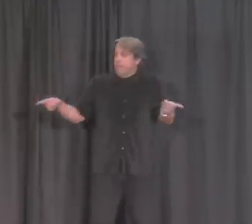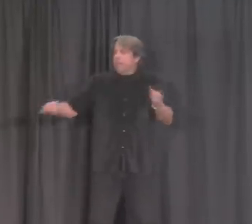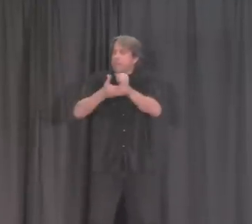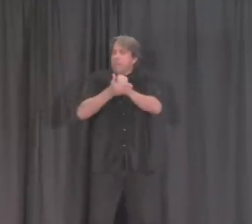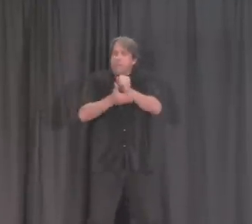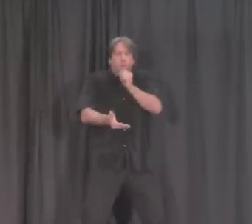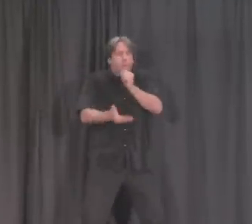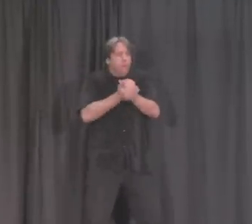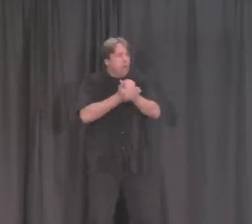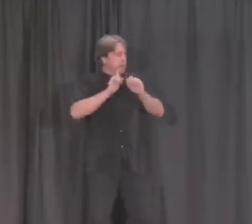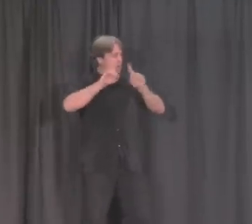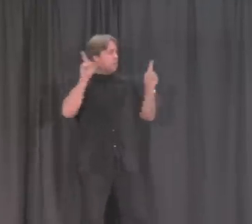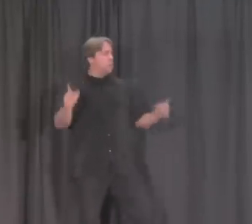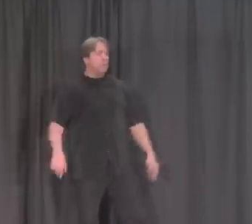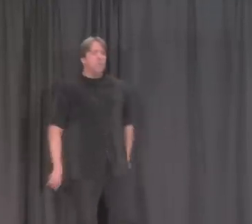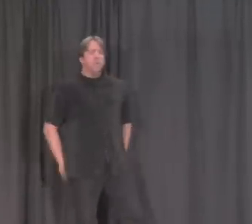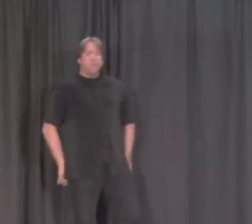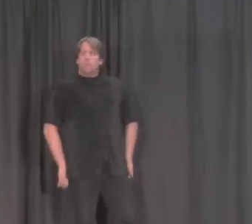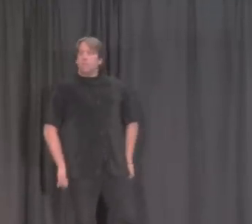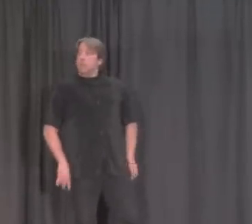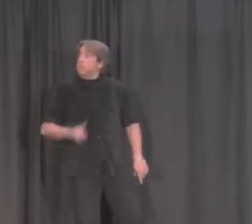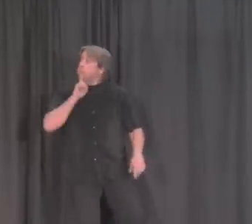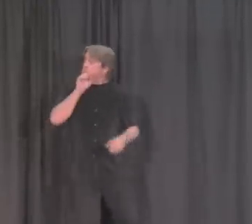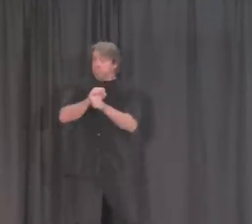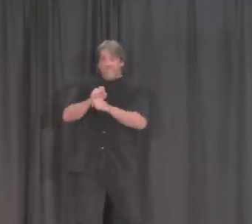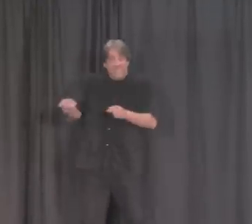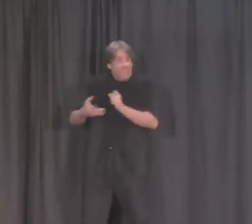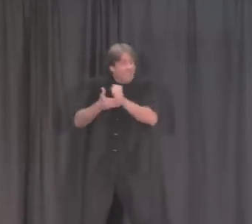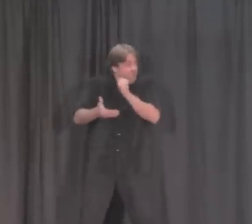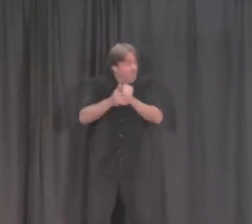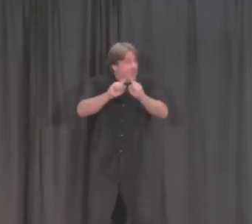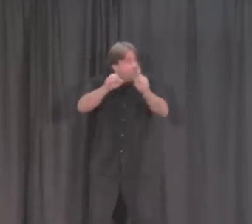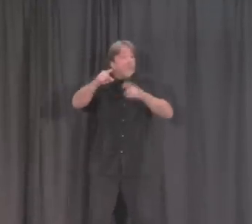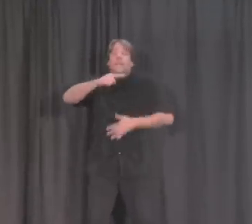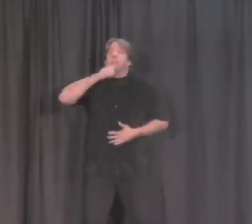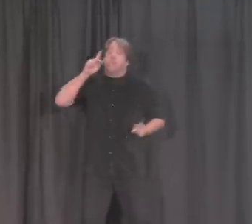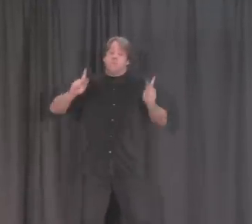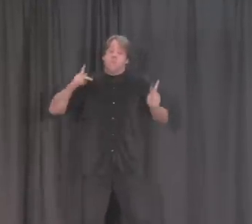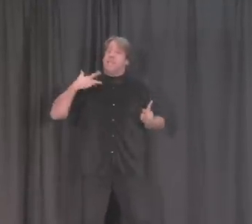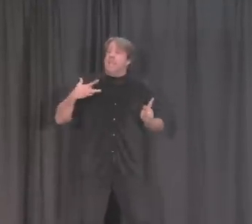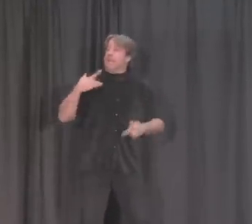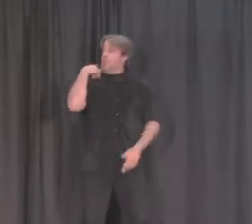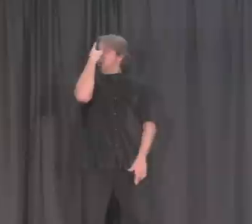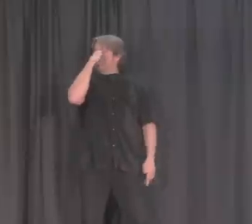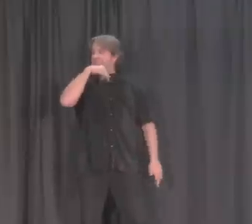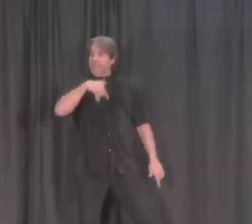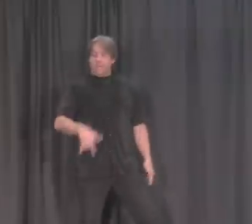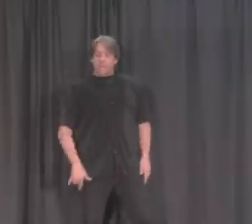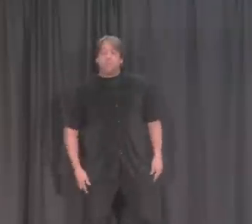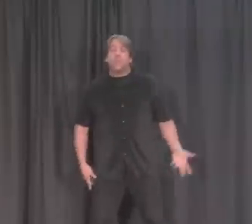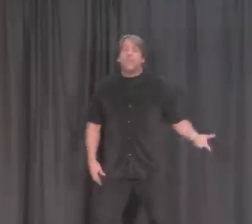I've also noticed each culture has its own way of farting. No, seriously, hearing people look like this when they